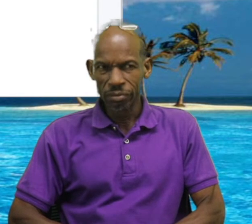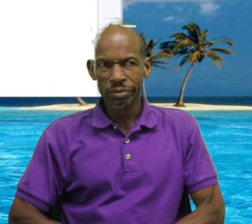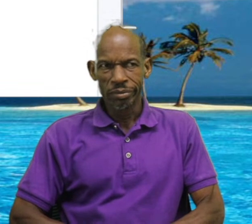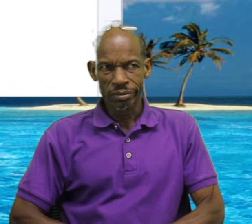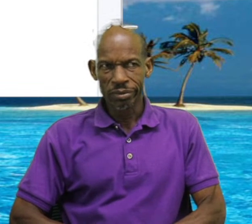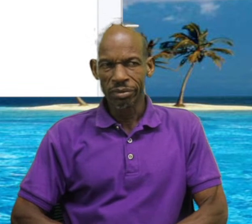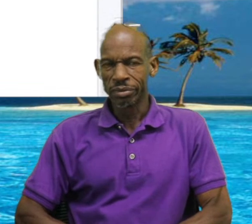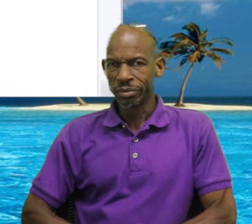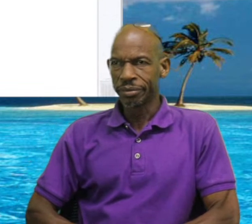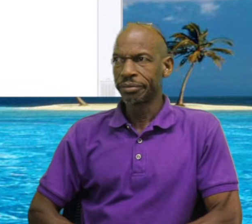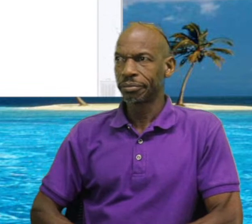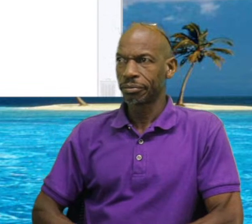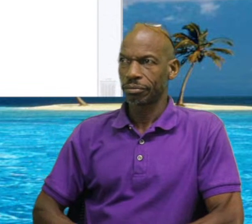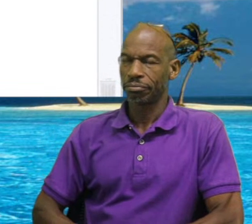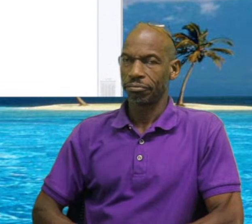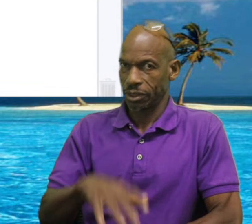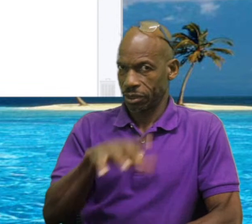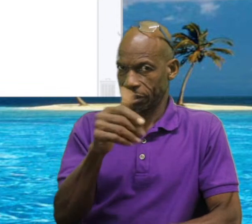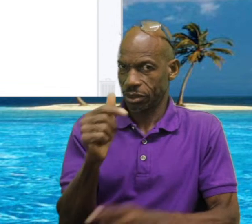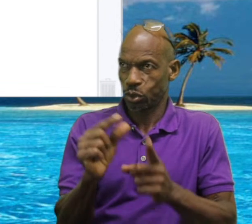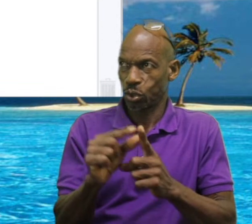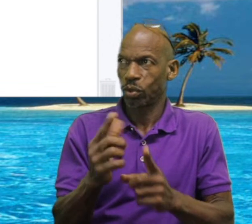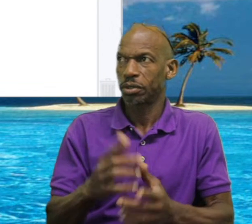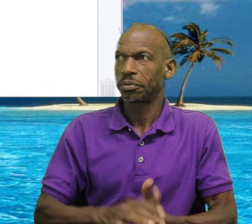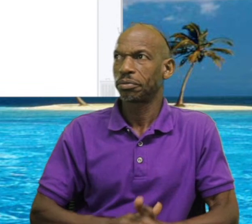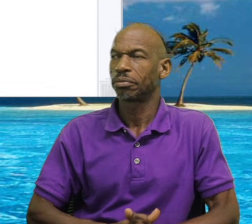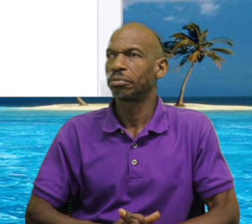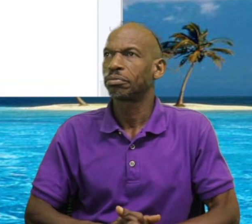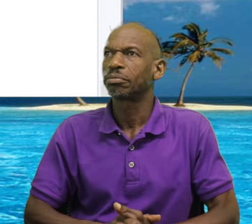All right, one more practice.